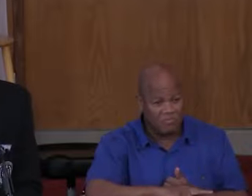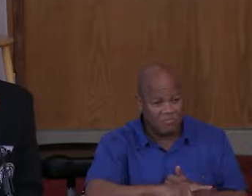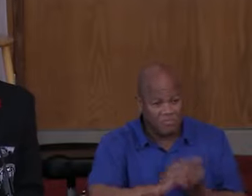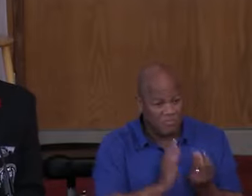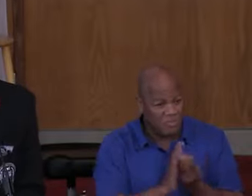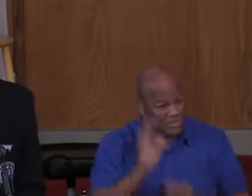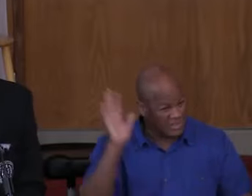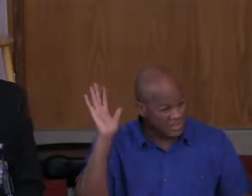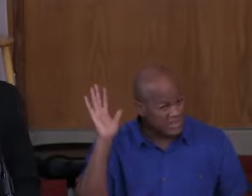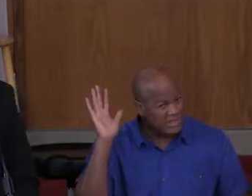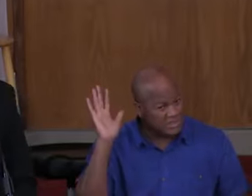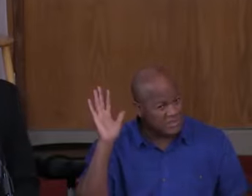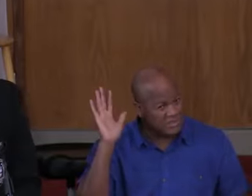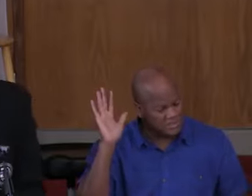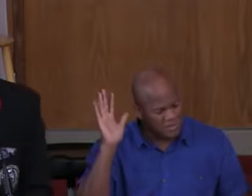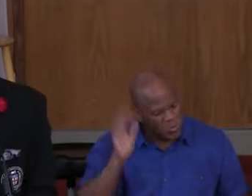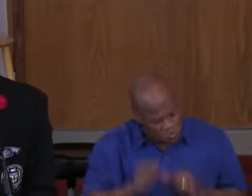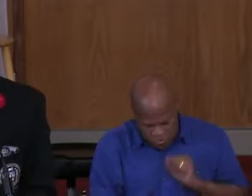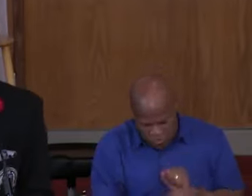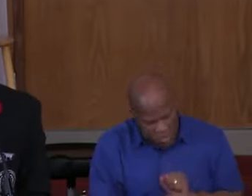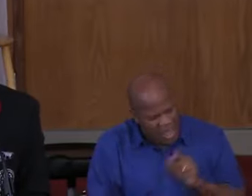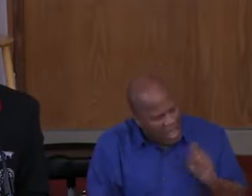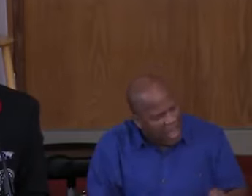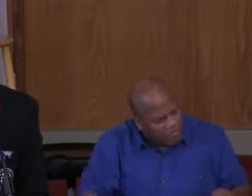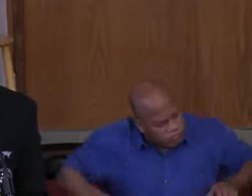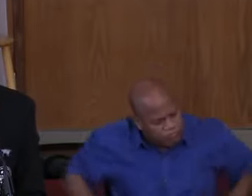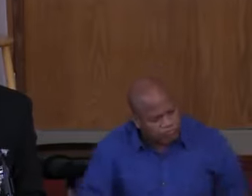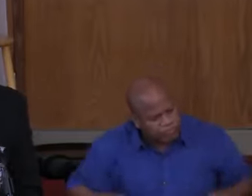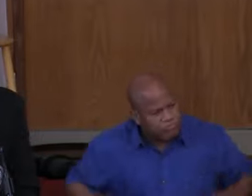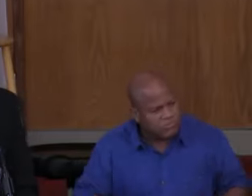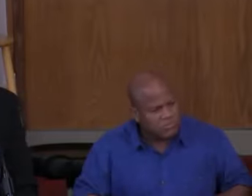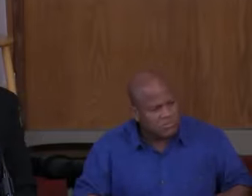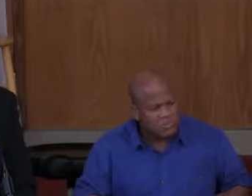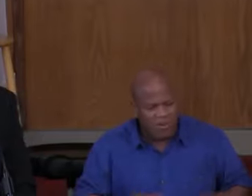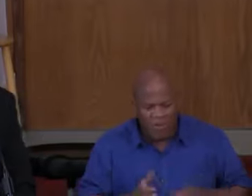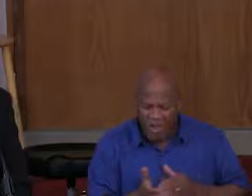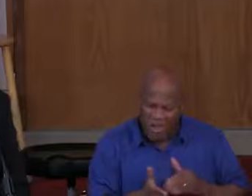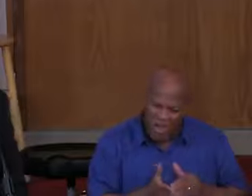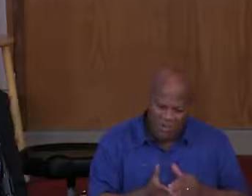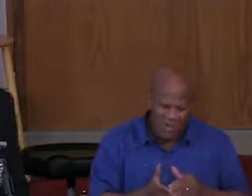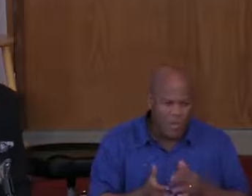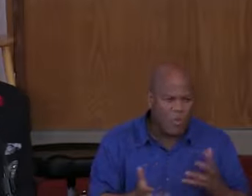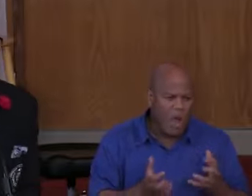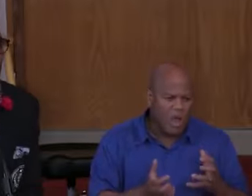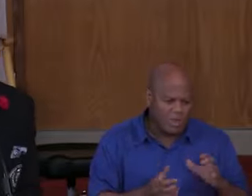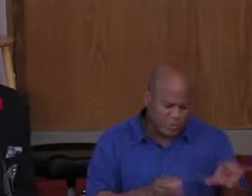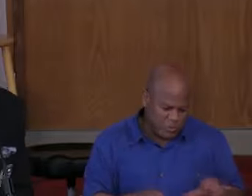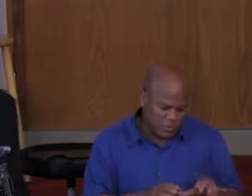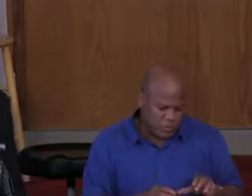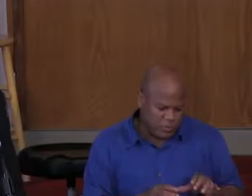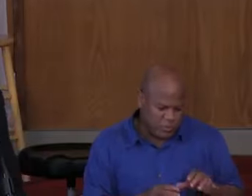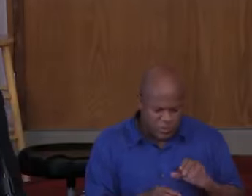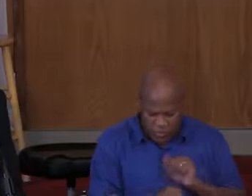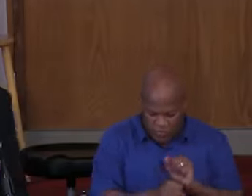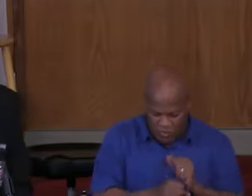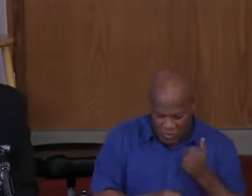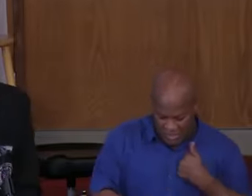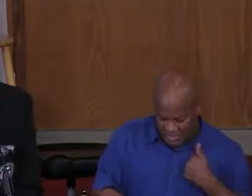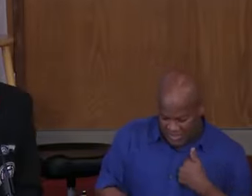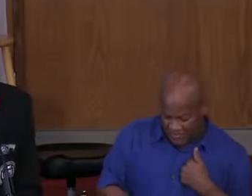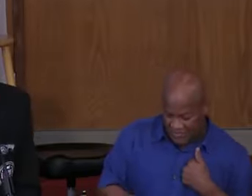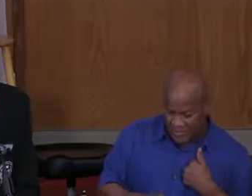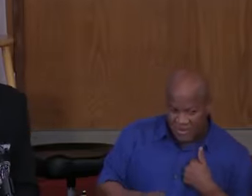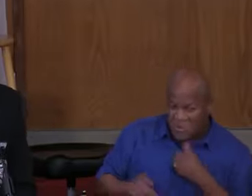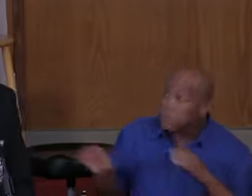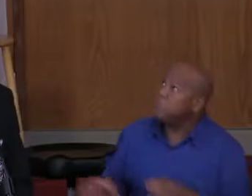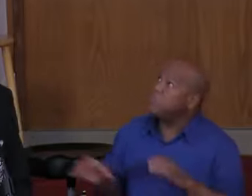We got to put in work. Here it is. Often we want to put in the work that we want to do for the Lord, when in fact God has just called us to